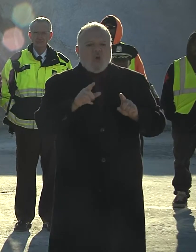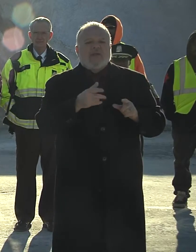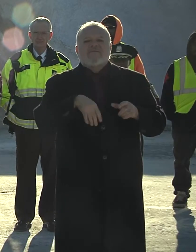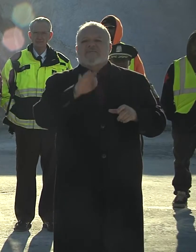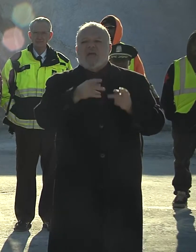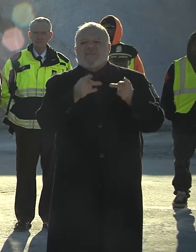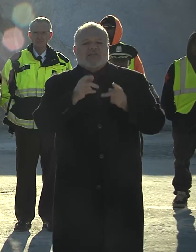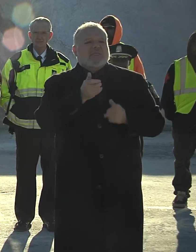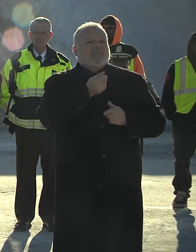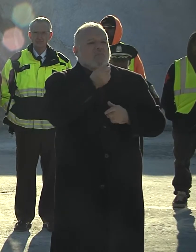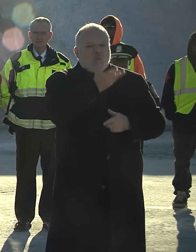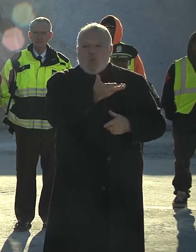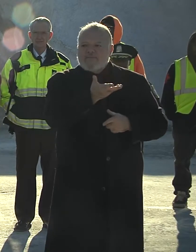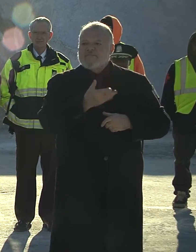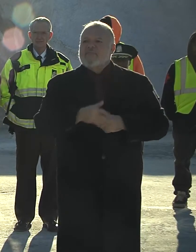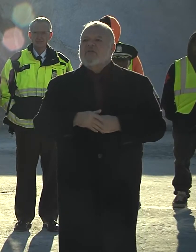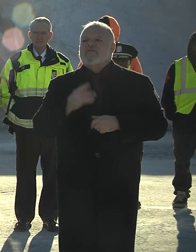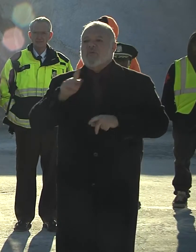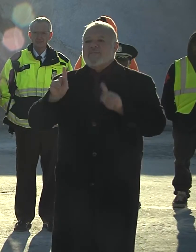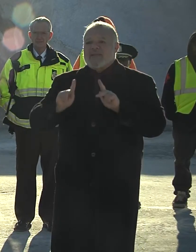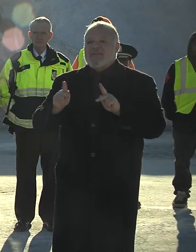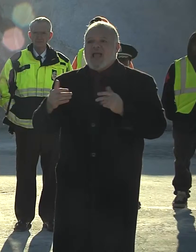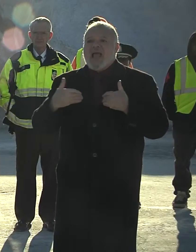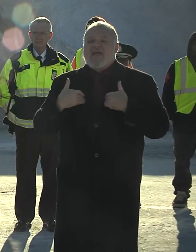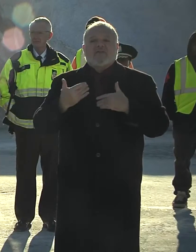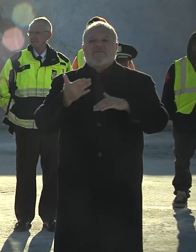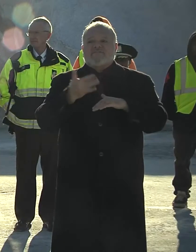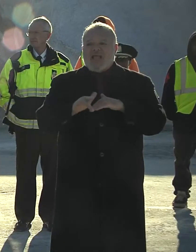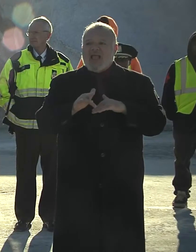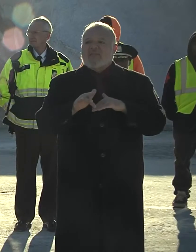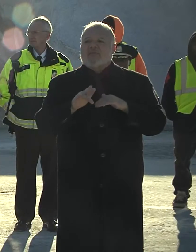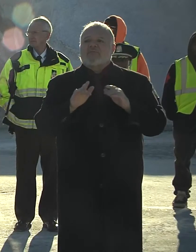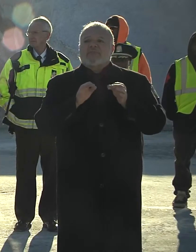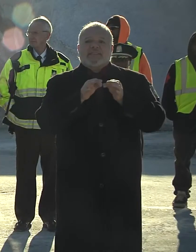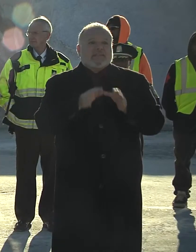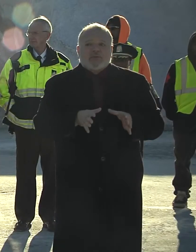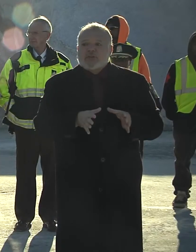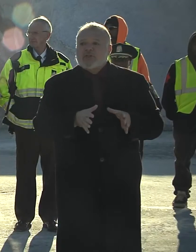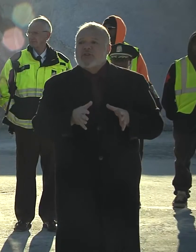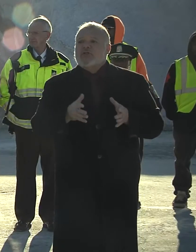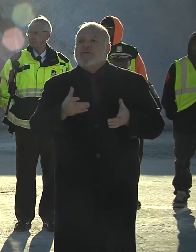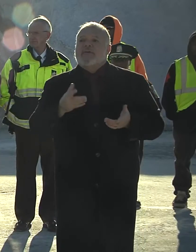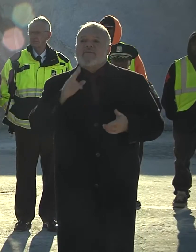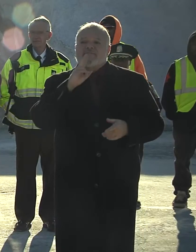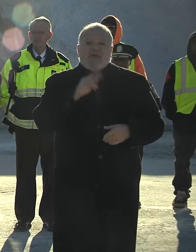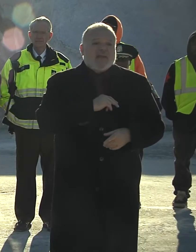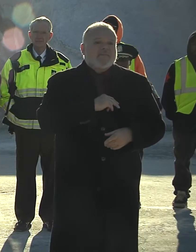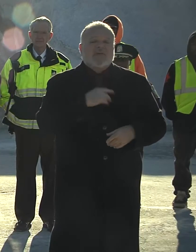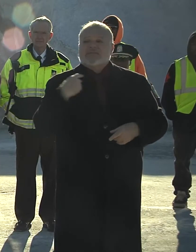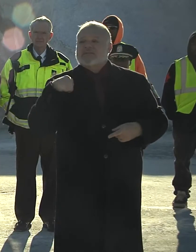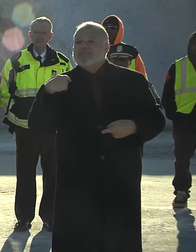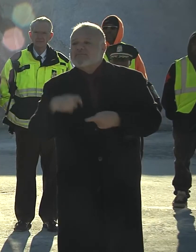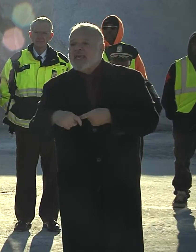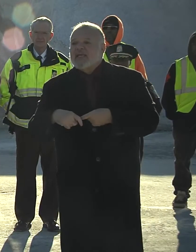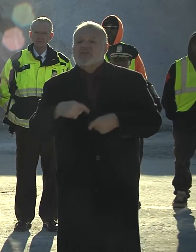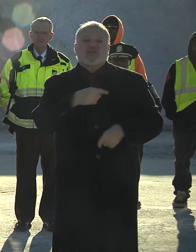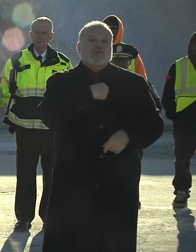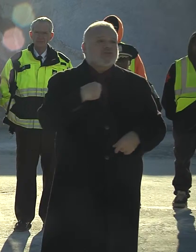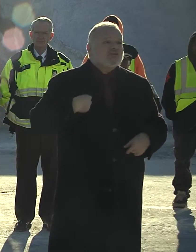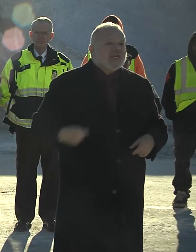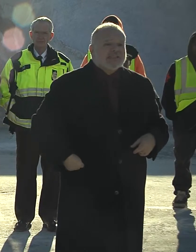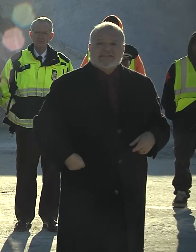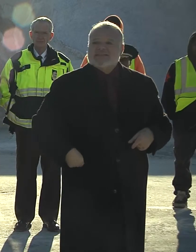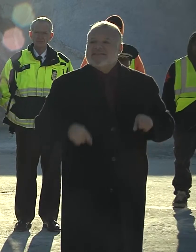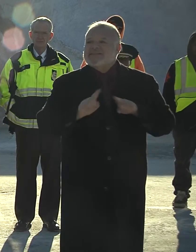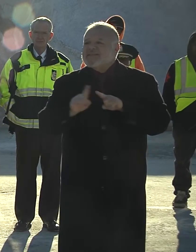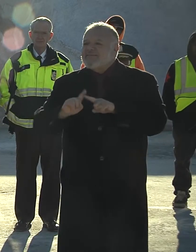you in your native language, whether that is Vietnamese, Spanish, Chinese, Haitian,